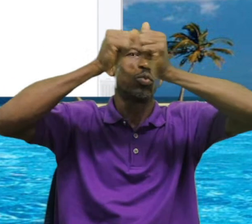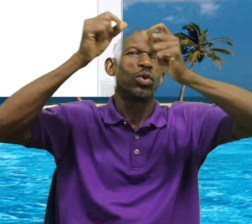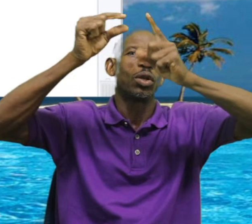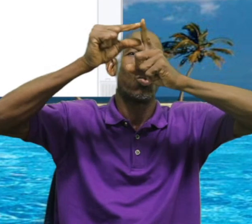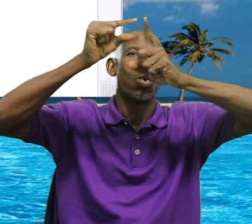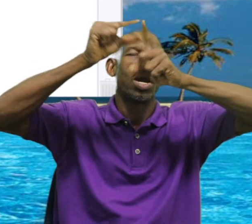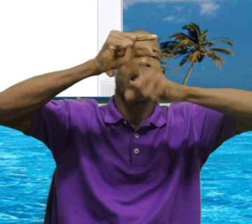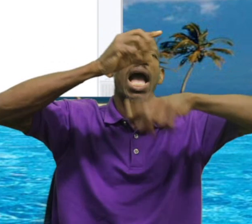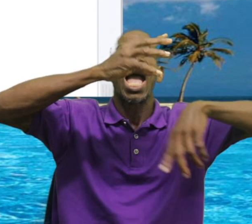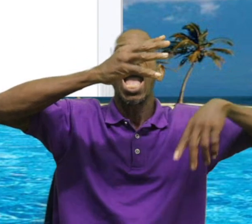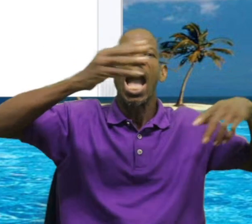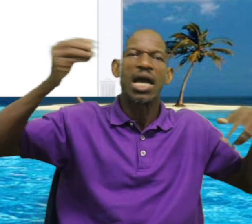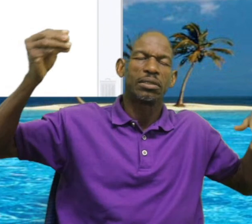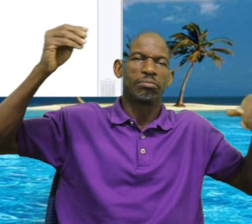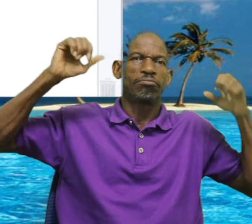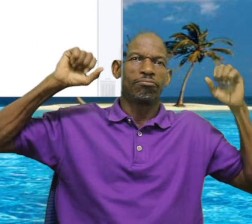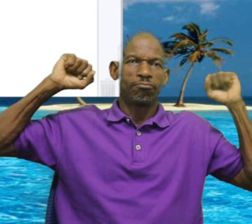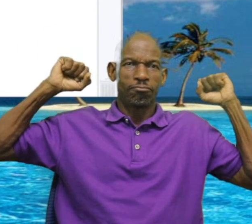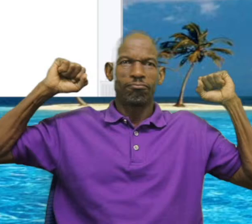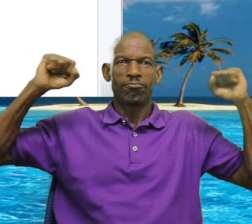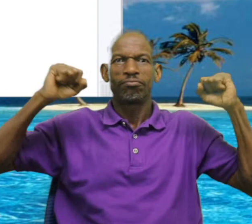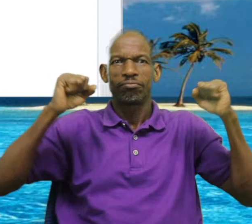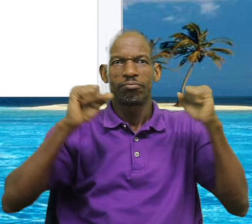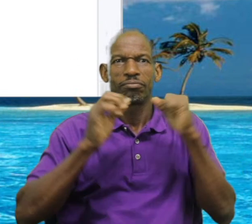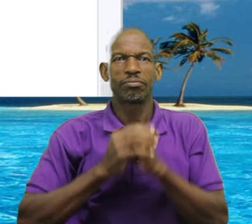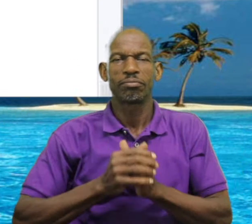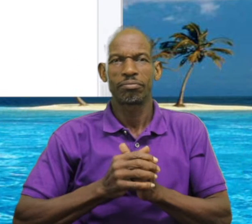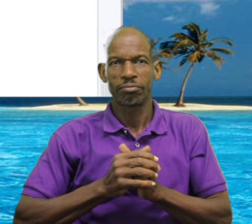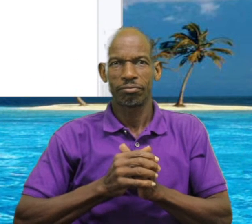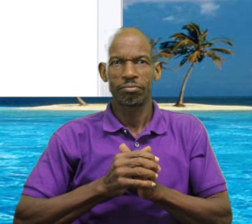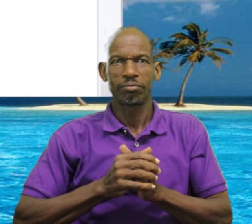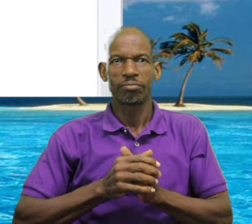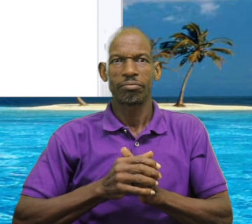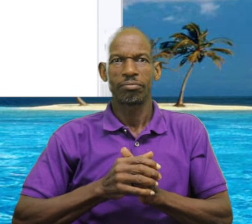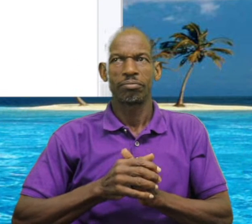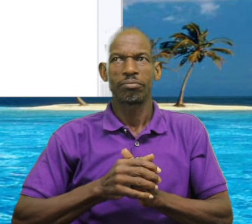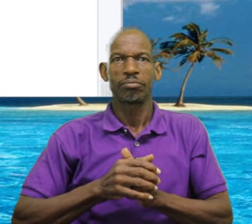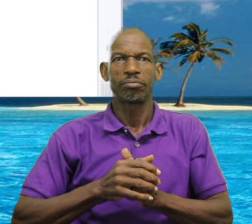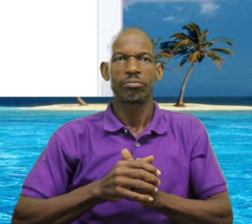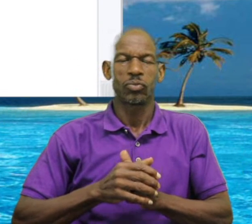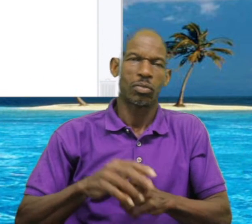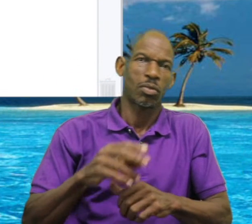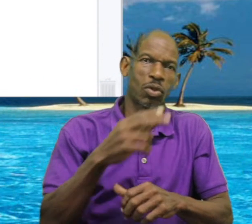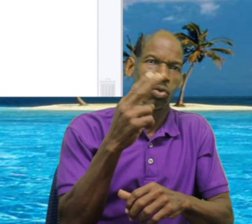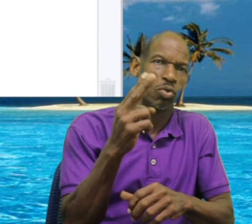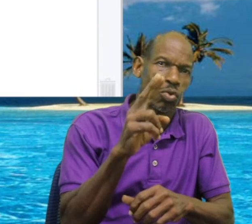I am joining two adjectives in my sentence to show,